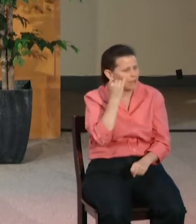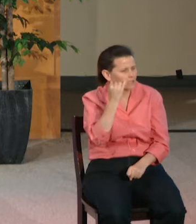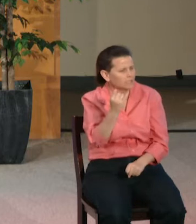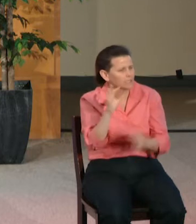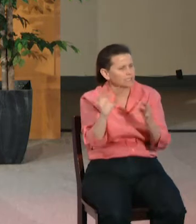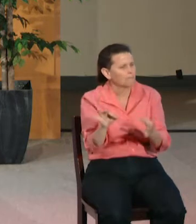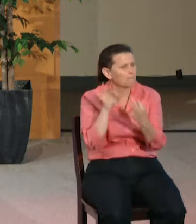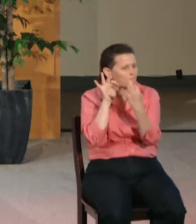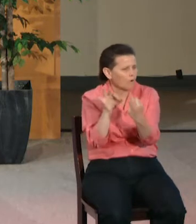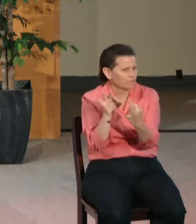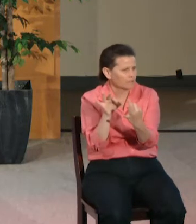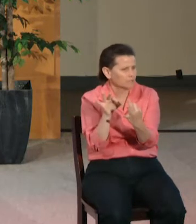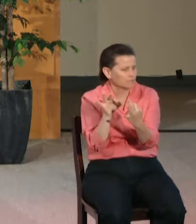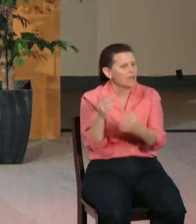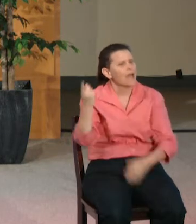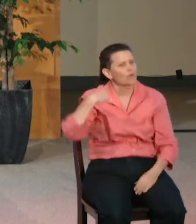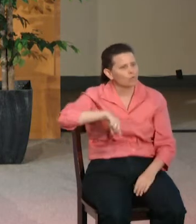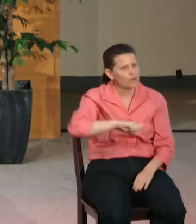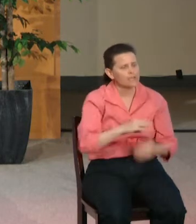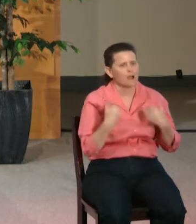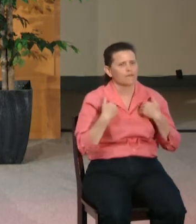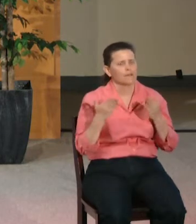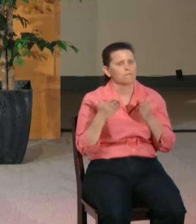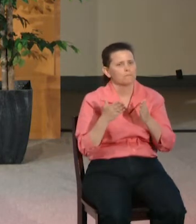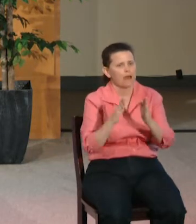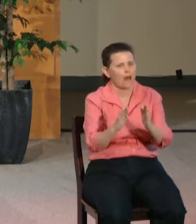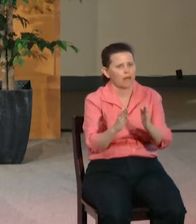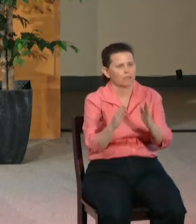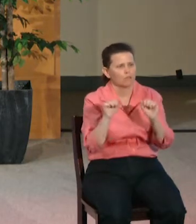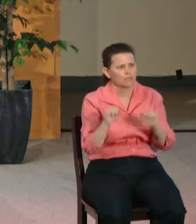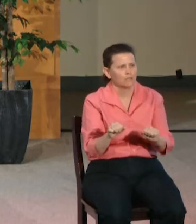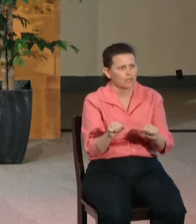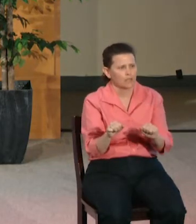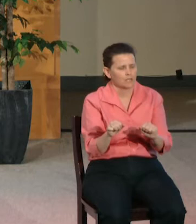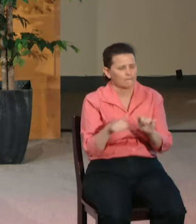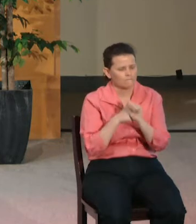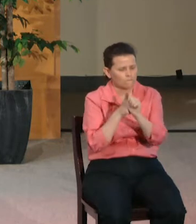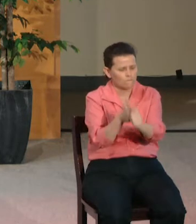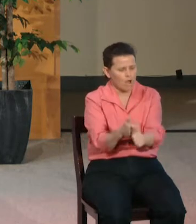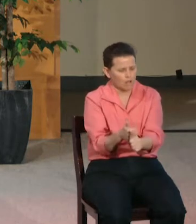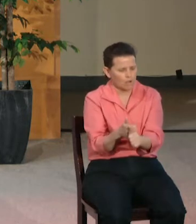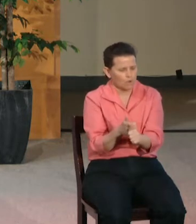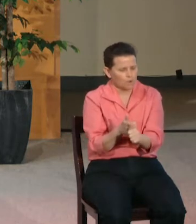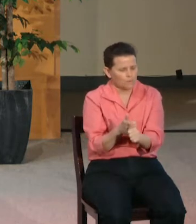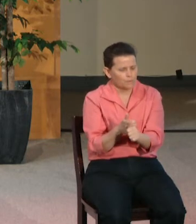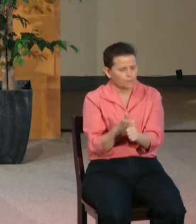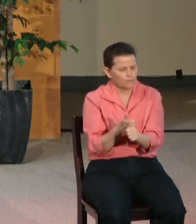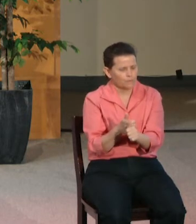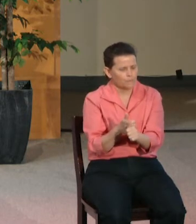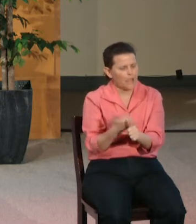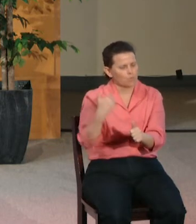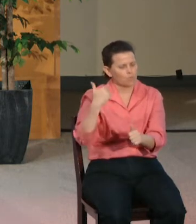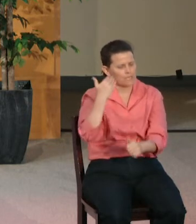a path that we can walk in that demonstration. And even if we fall short of it, if our eye is firmly set on the target